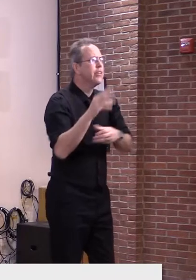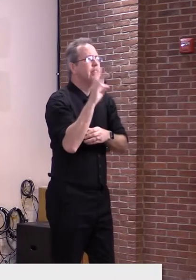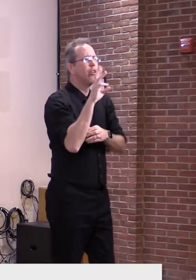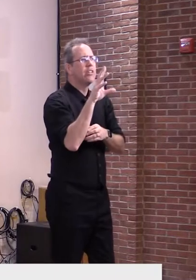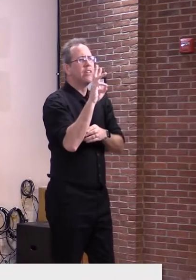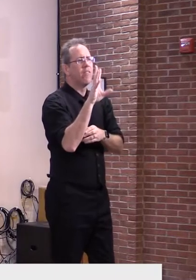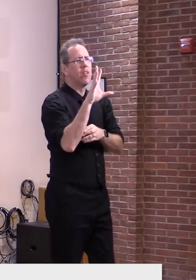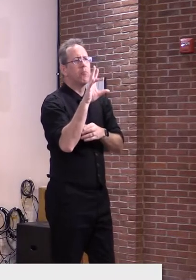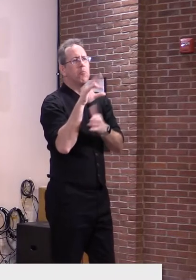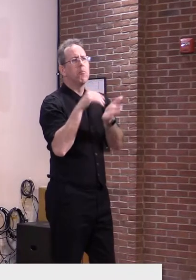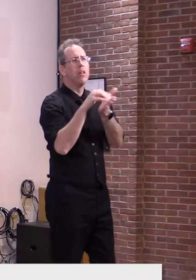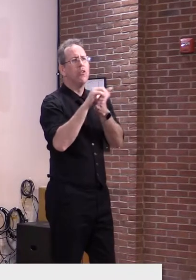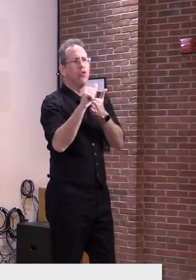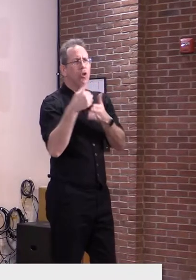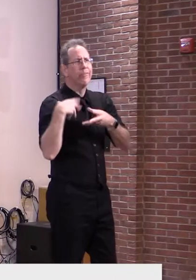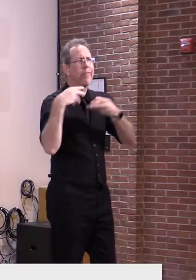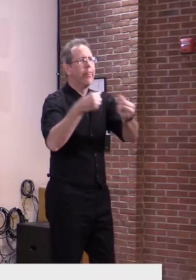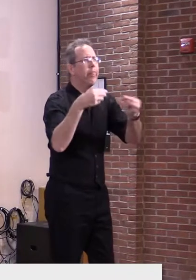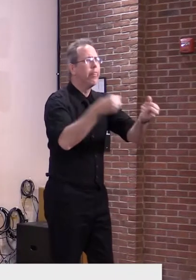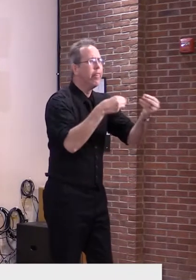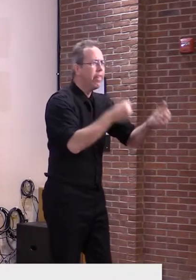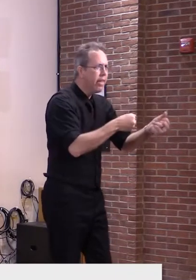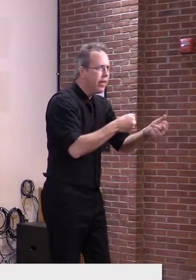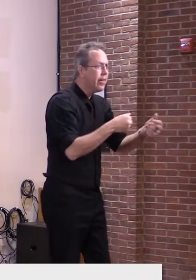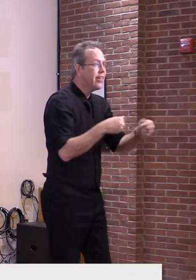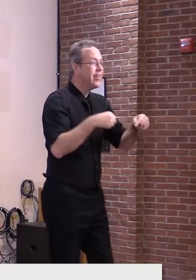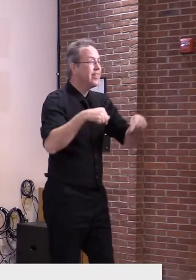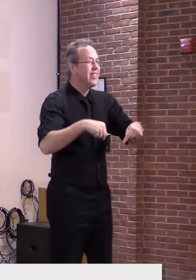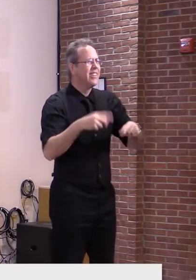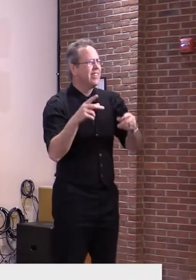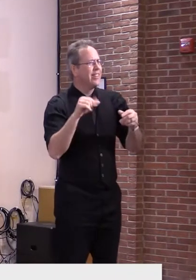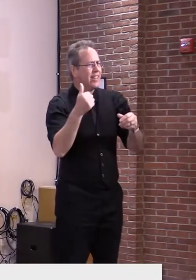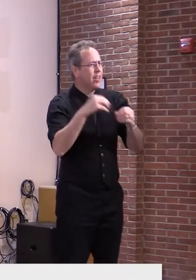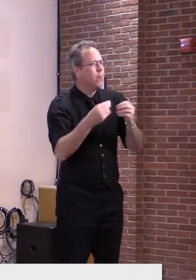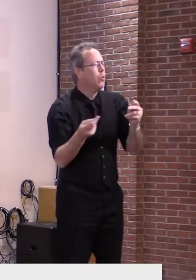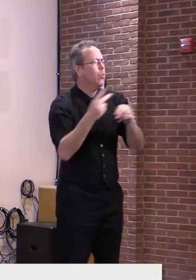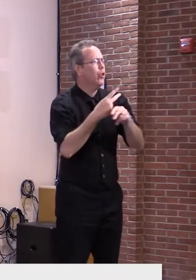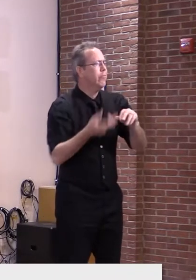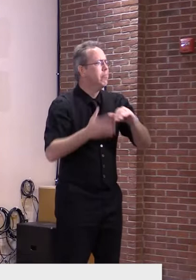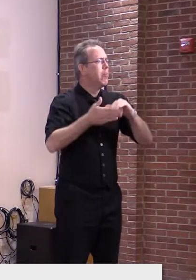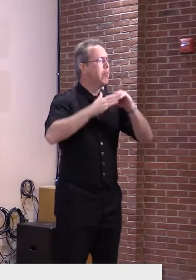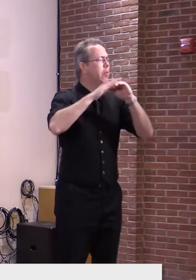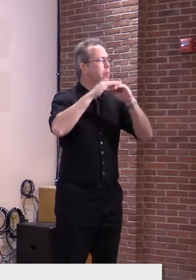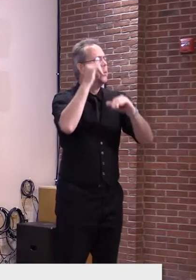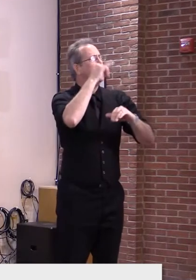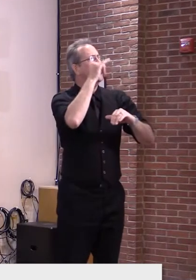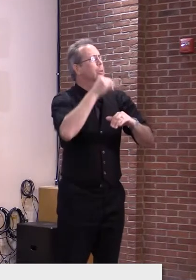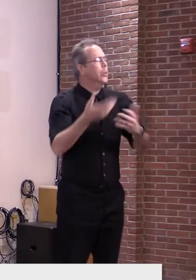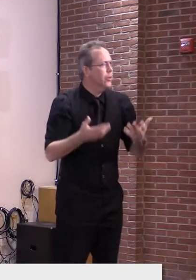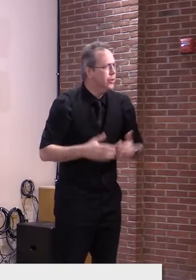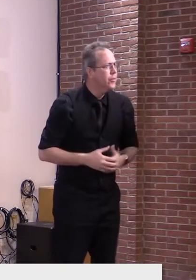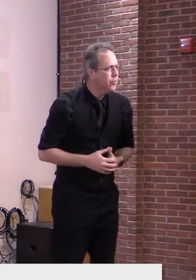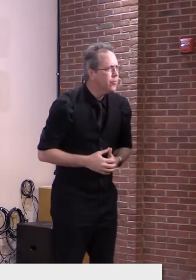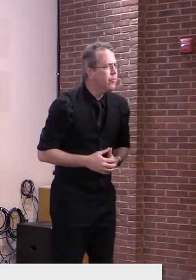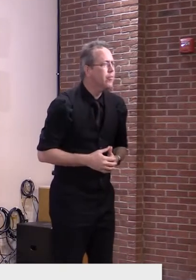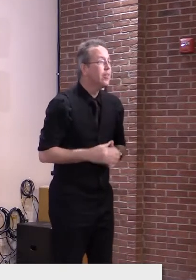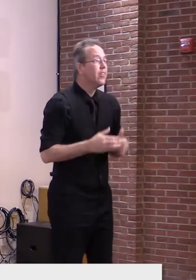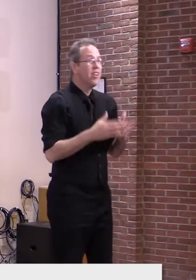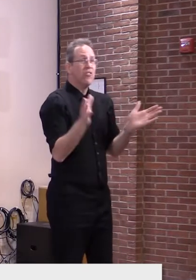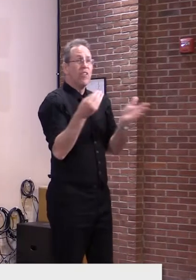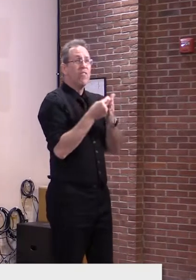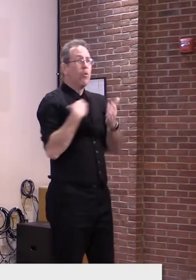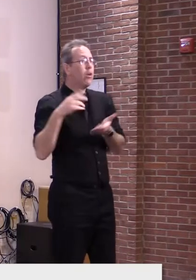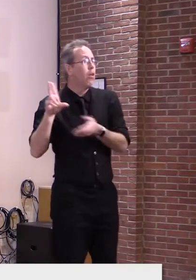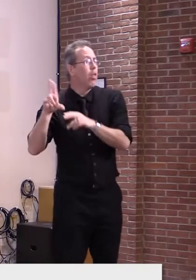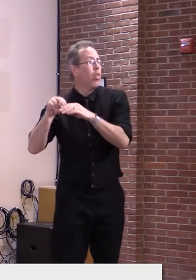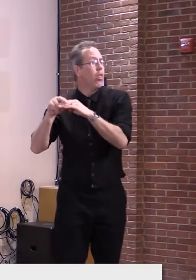million. This is 10 times more than that. When you look at our general fund revenue, this is 3 times more than